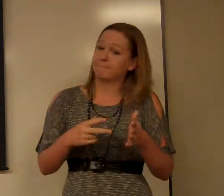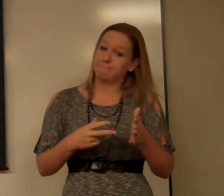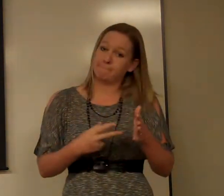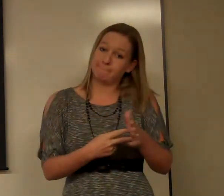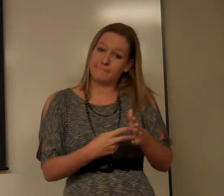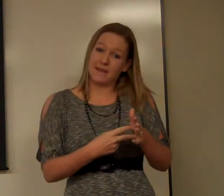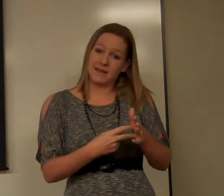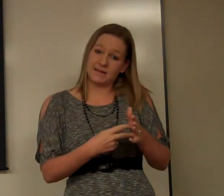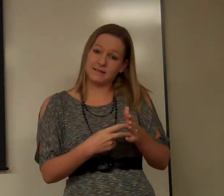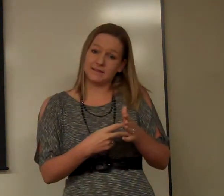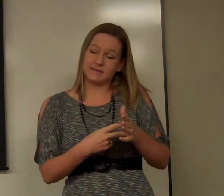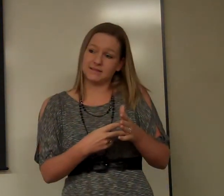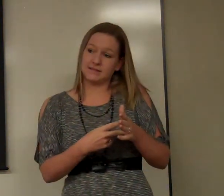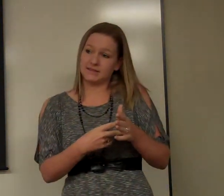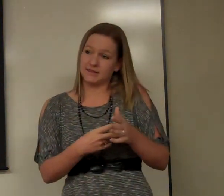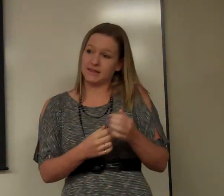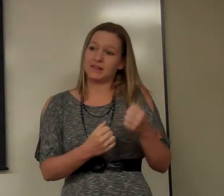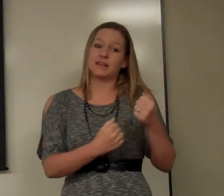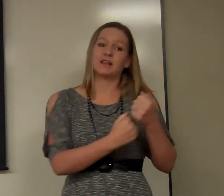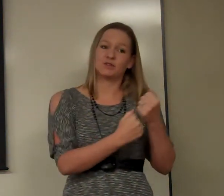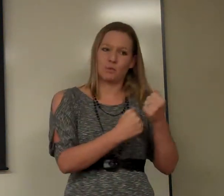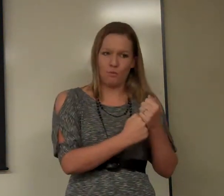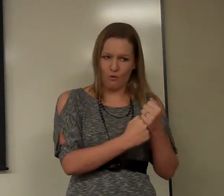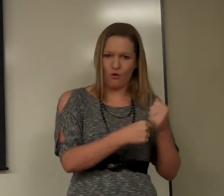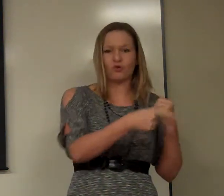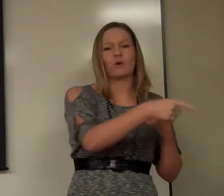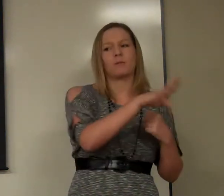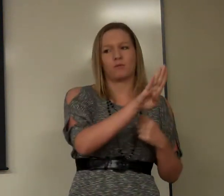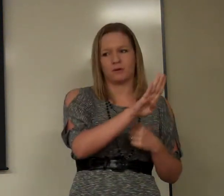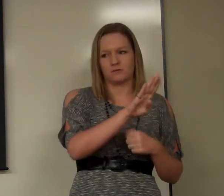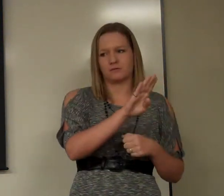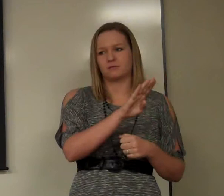They were loyal to who?